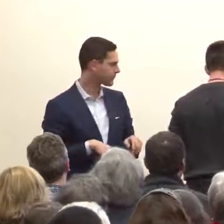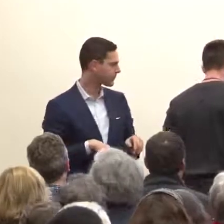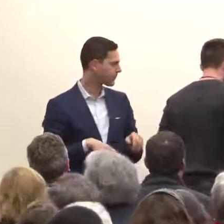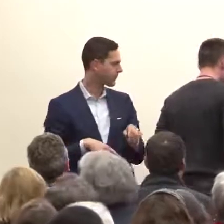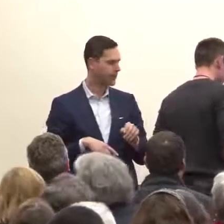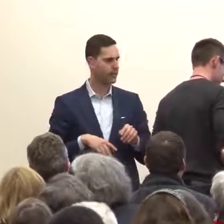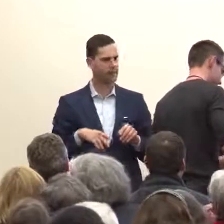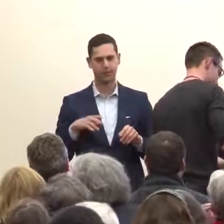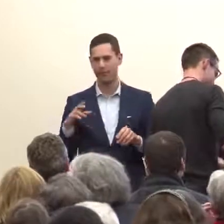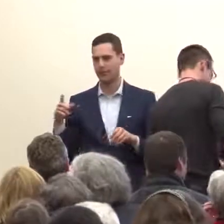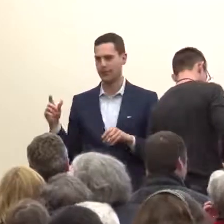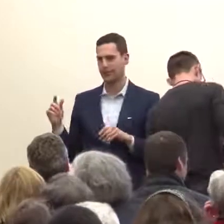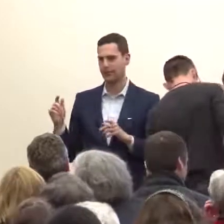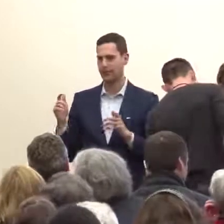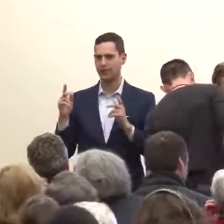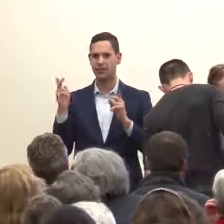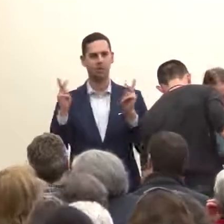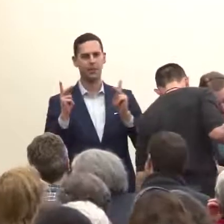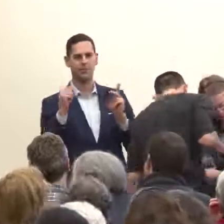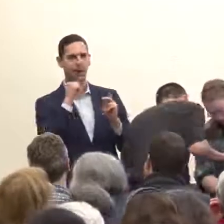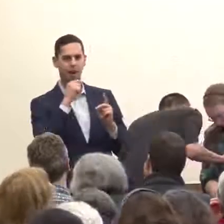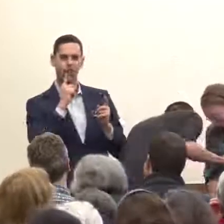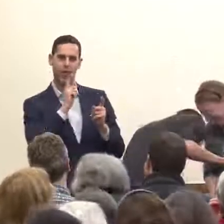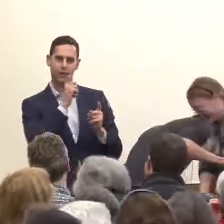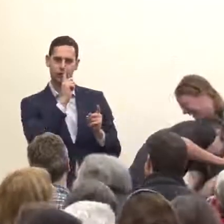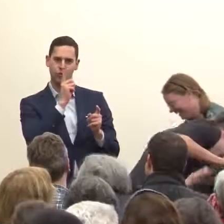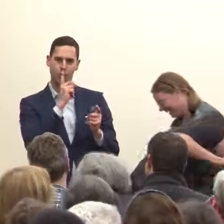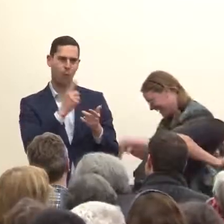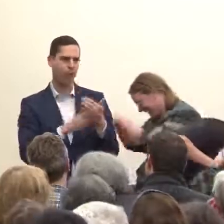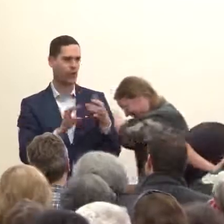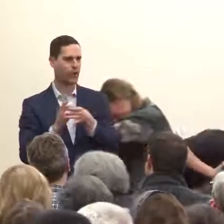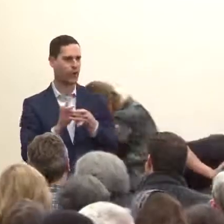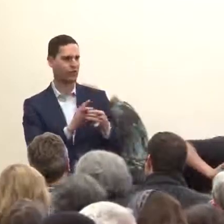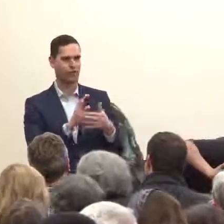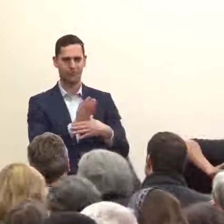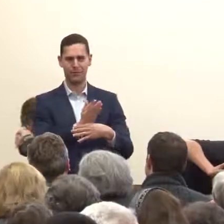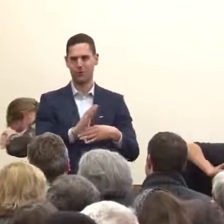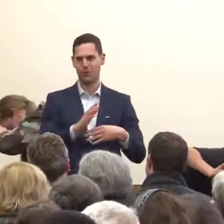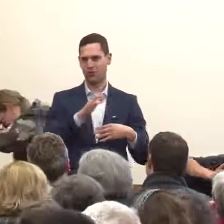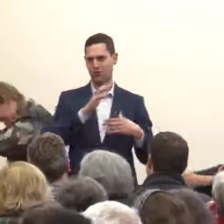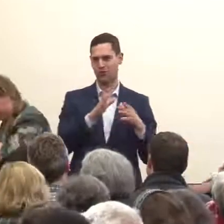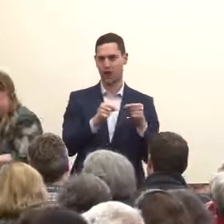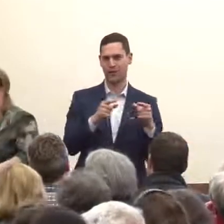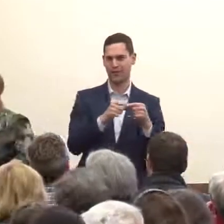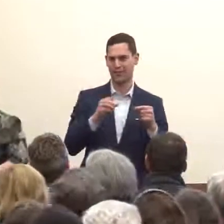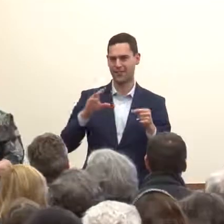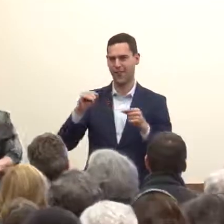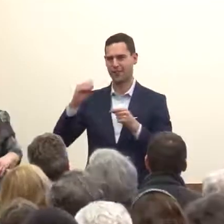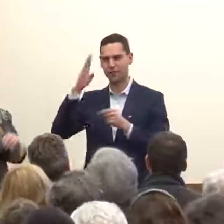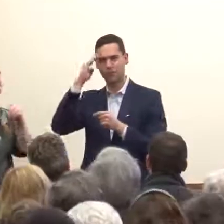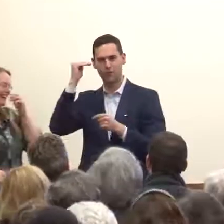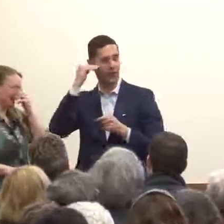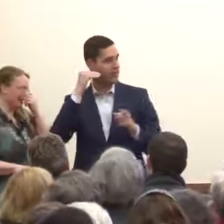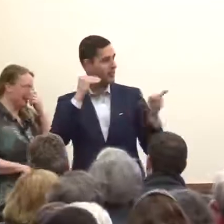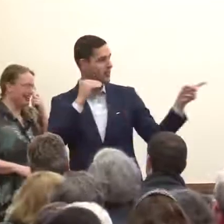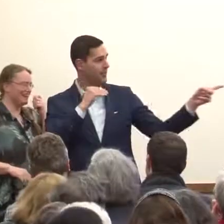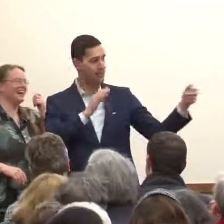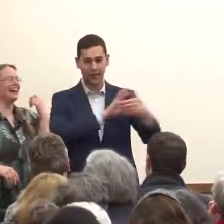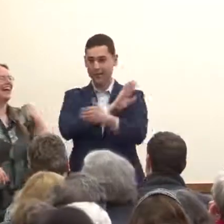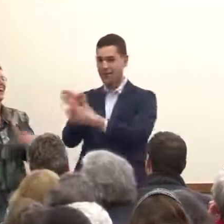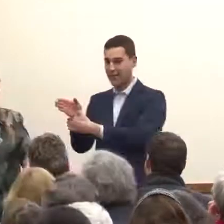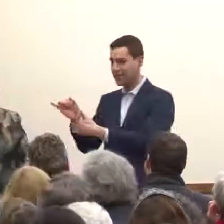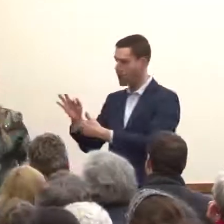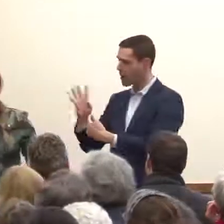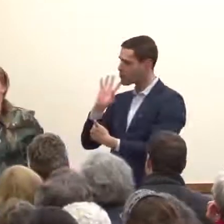No one is quite sure what the relationship of Japanese and Korean is. John, if you're going to talk about Korean, you have to talk about Hangul.